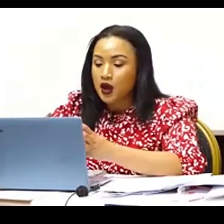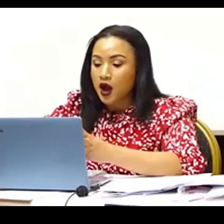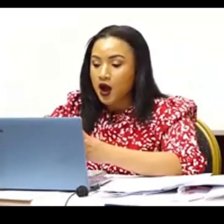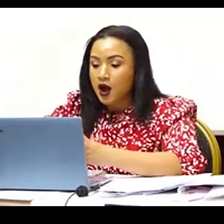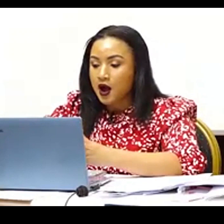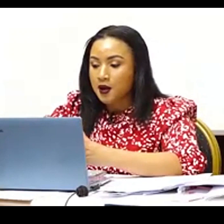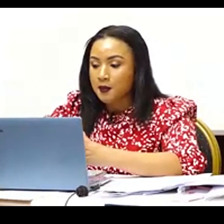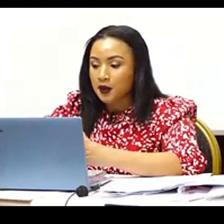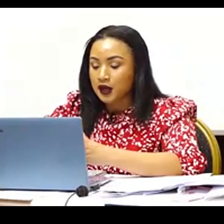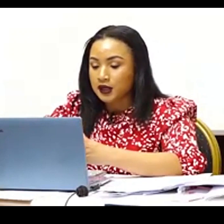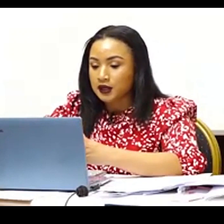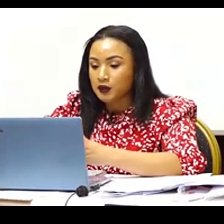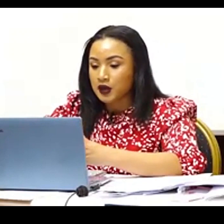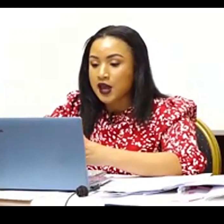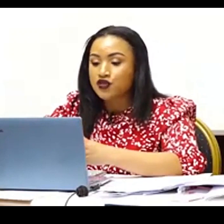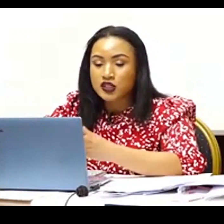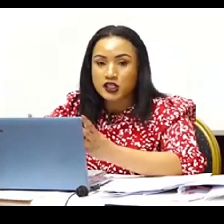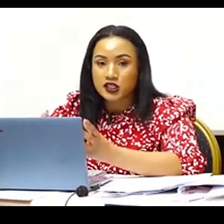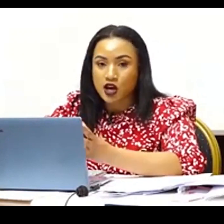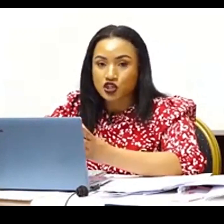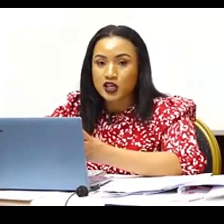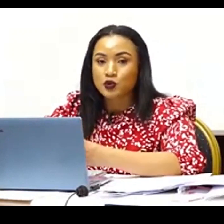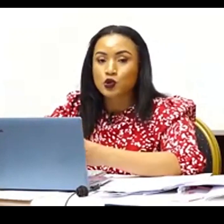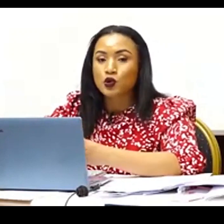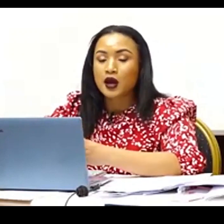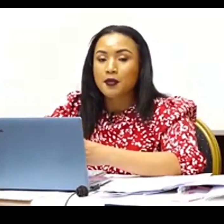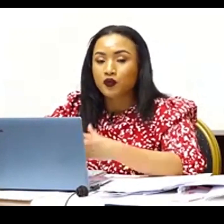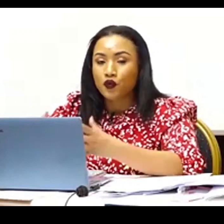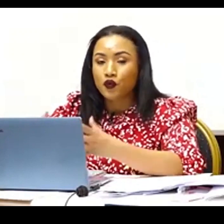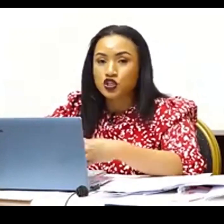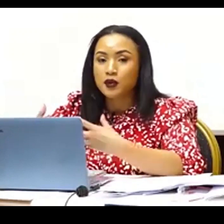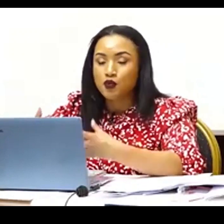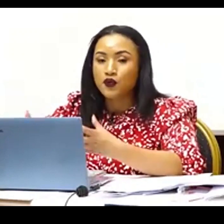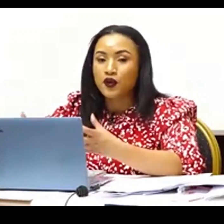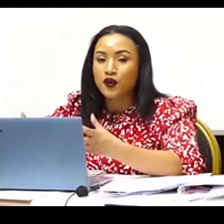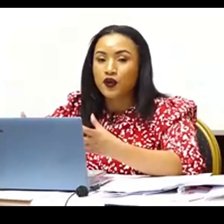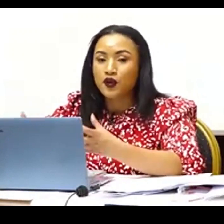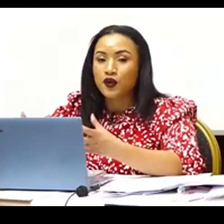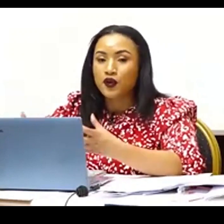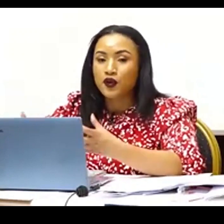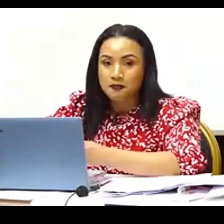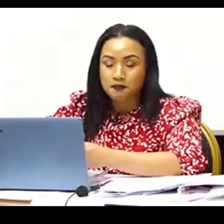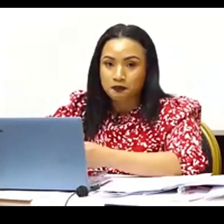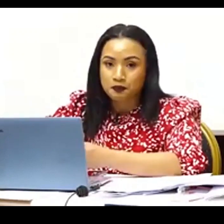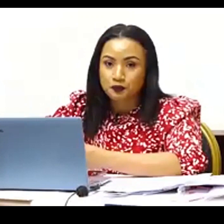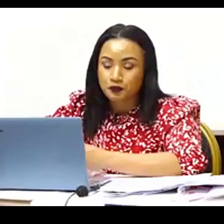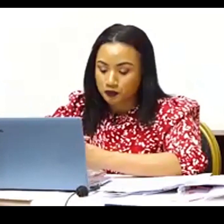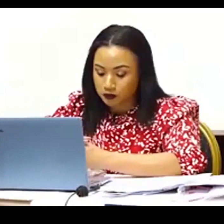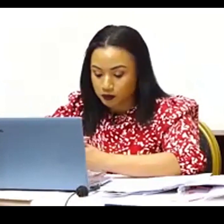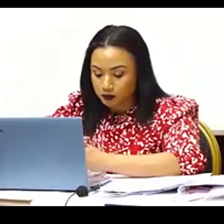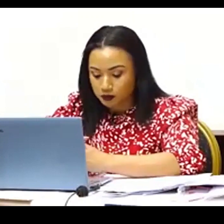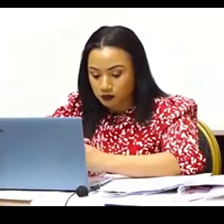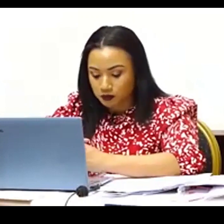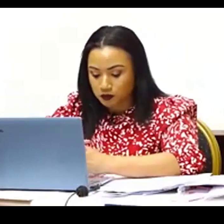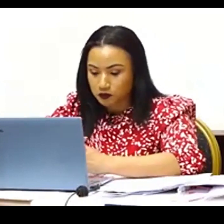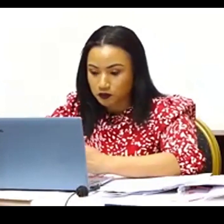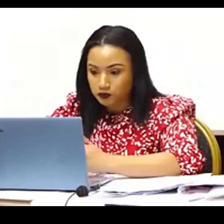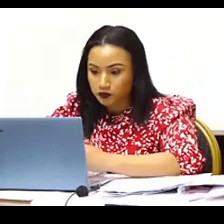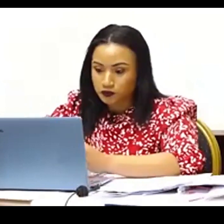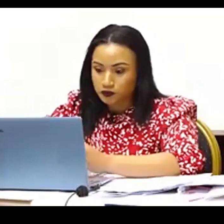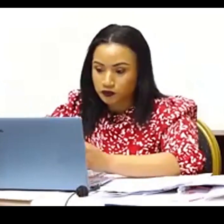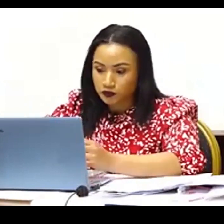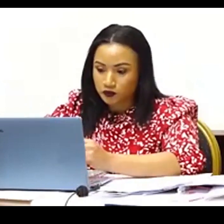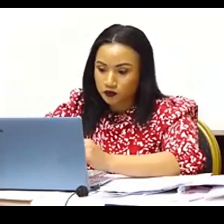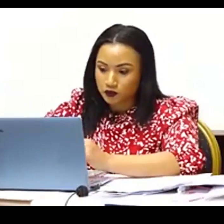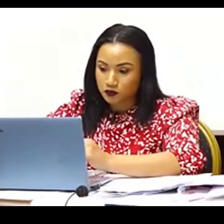home in this discussion as we're talking about forging and moving forward together? I think I'll pick my